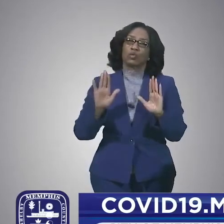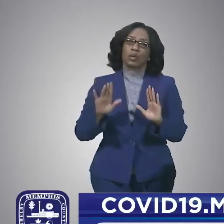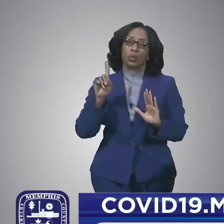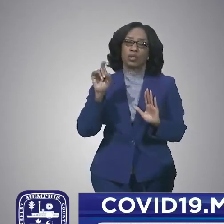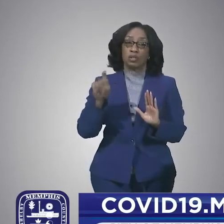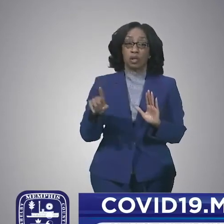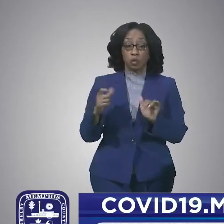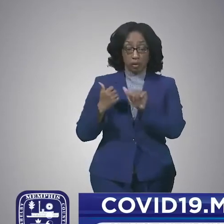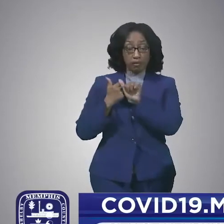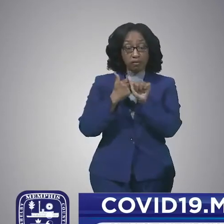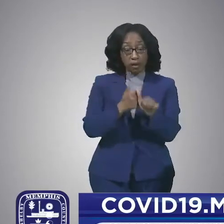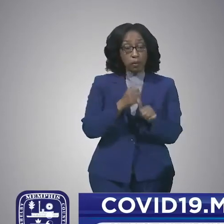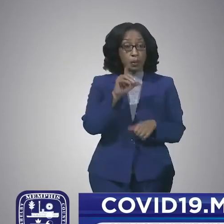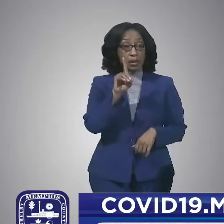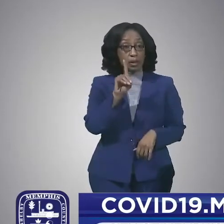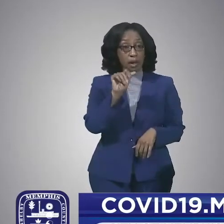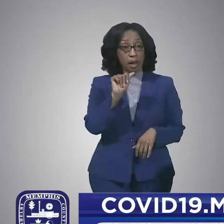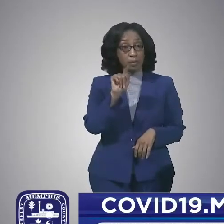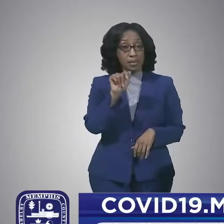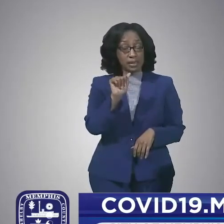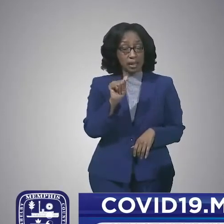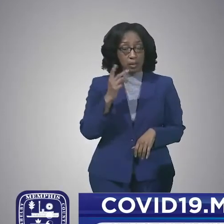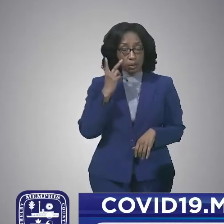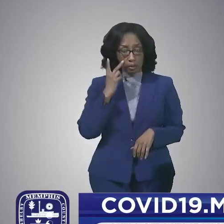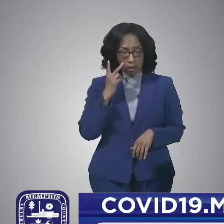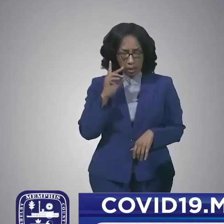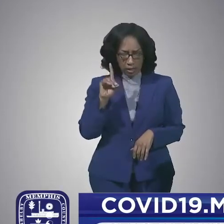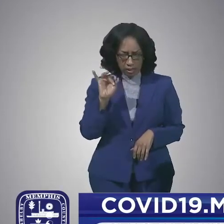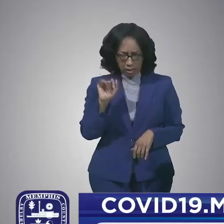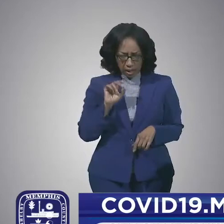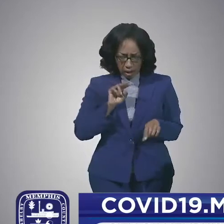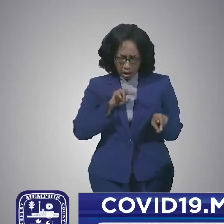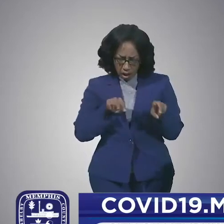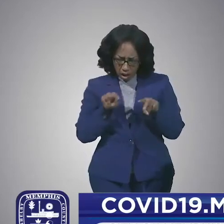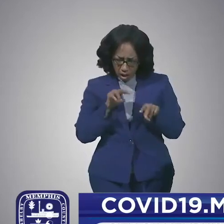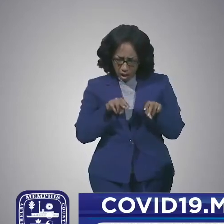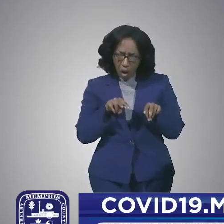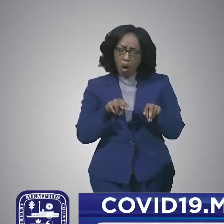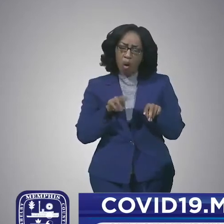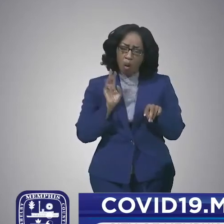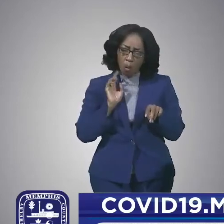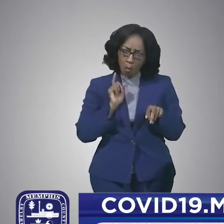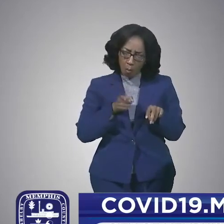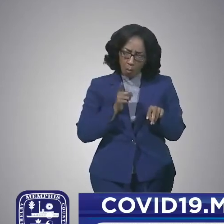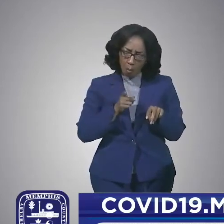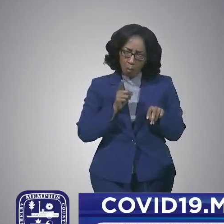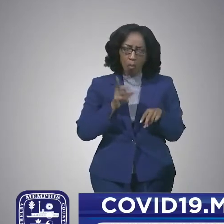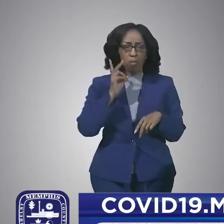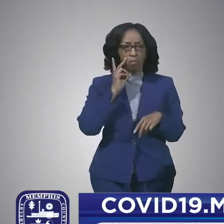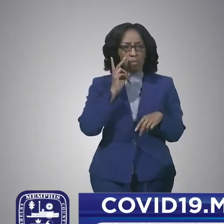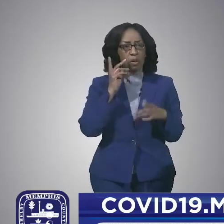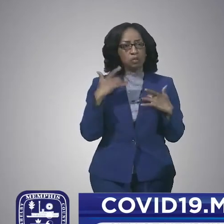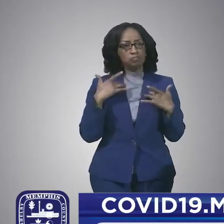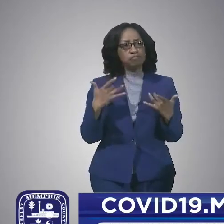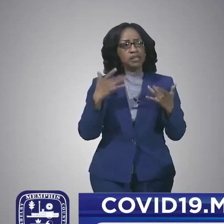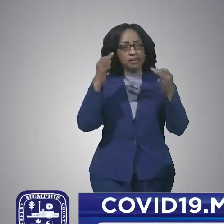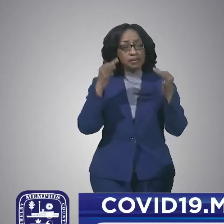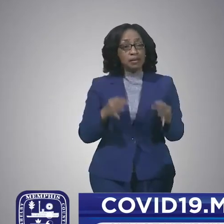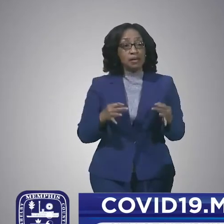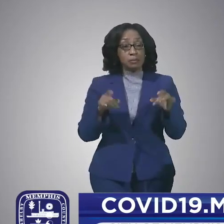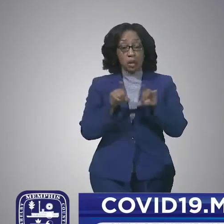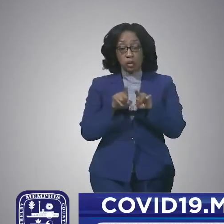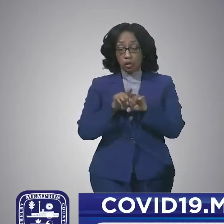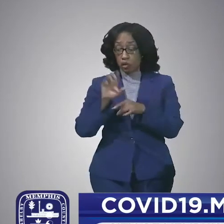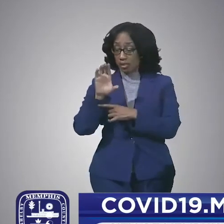we're following the data, and like I shared earlier, we're following the CDC's indicators for the level of transmission in